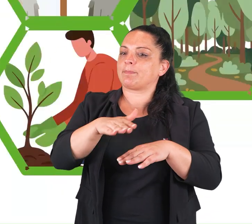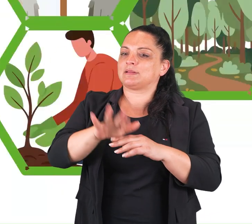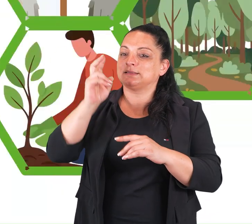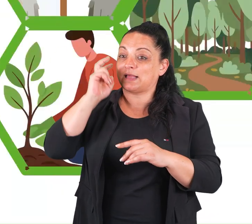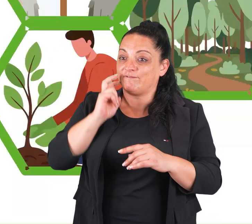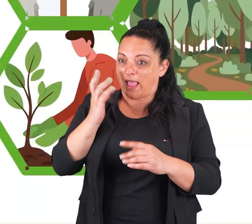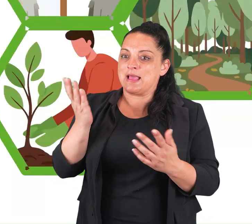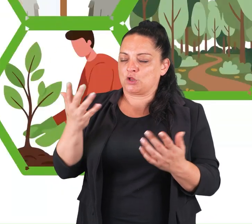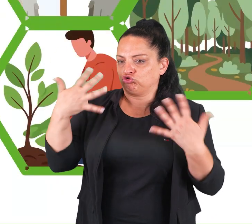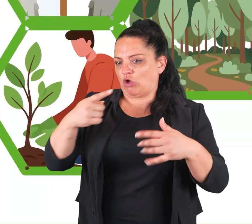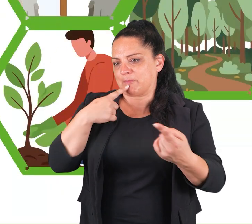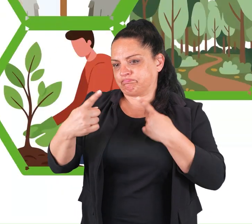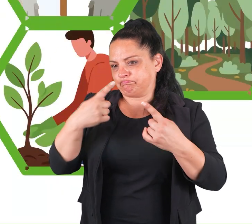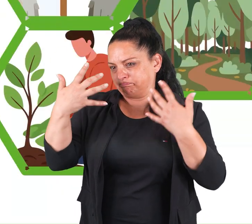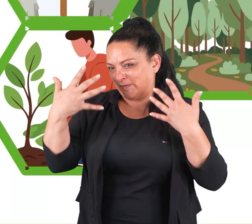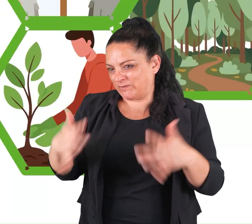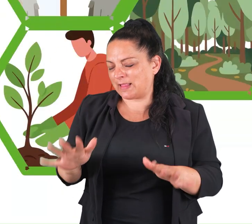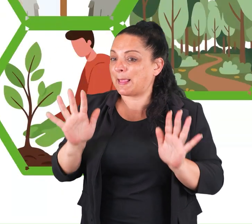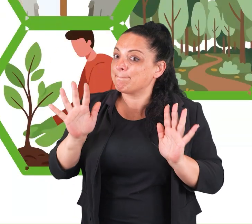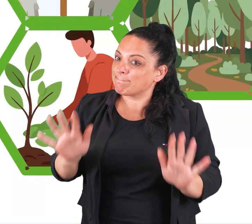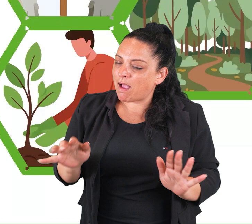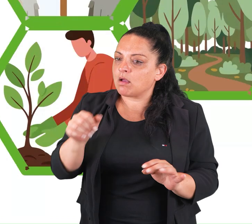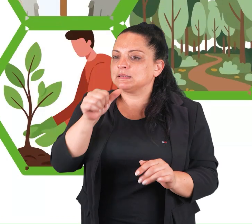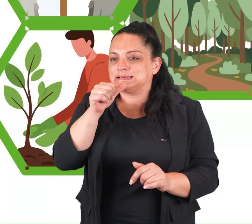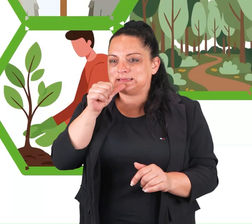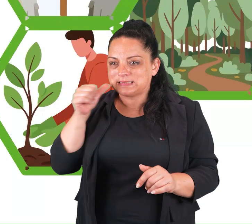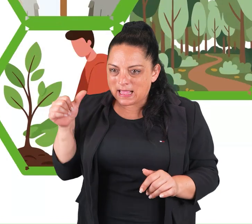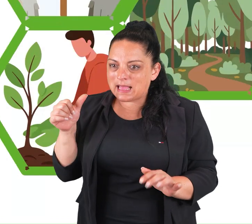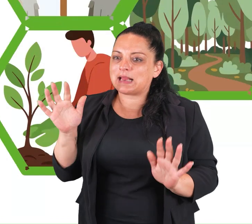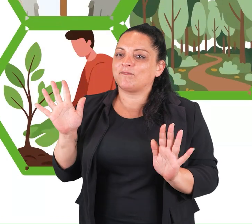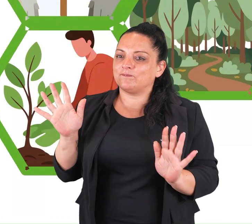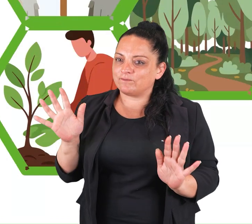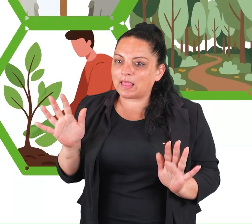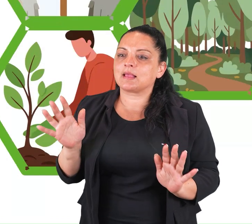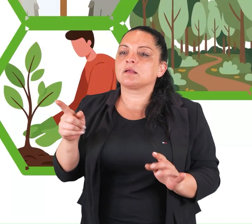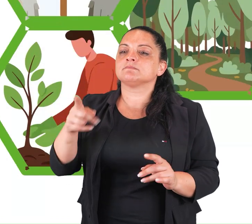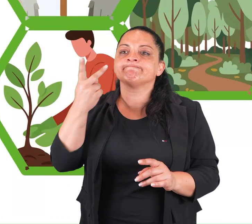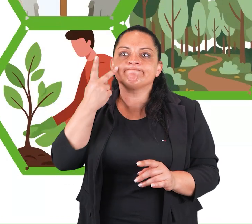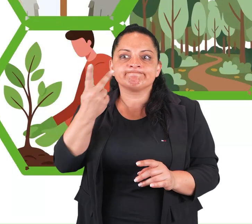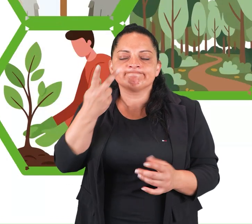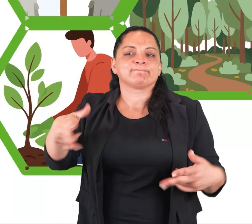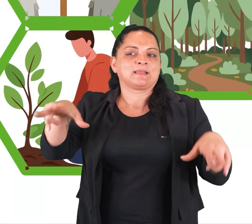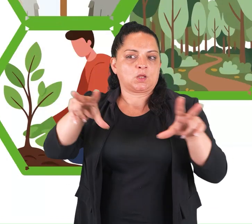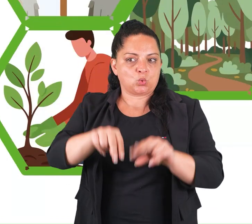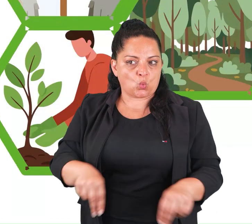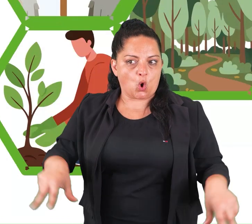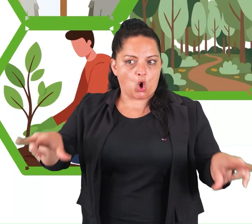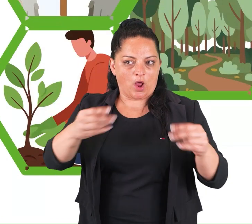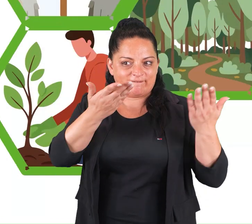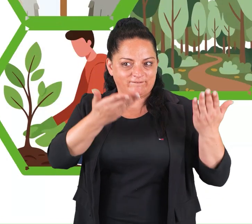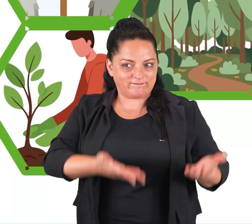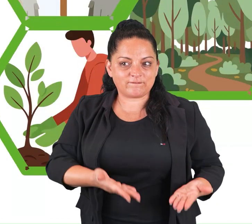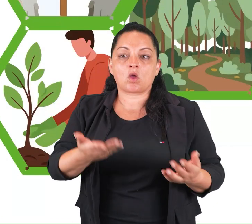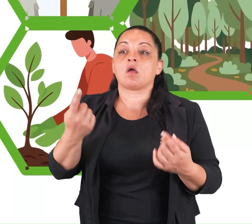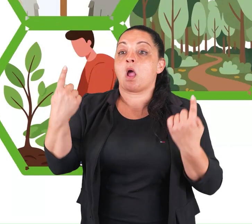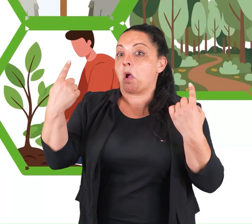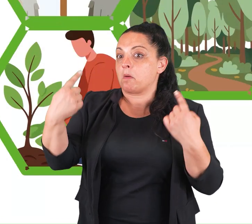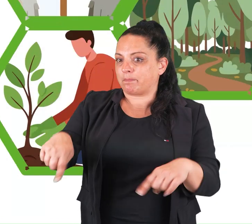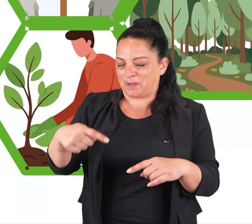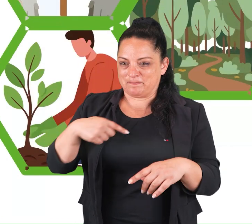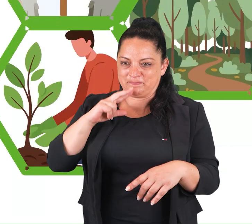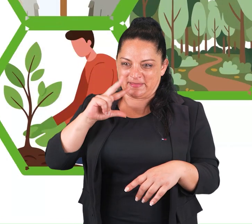Here are some examples of green skills that we already kind of discussed, but it's nice to see them